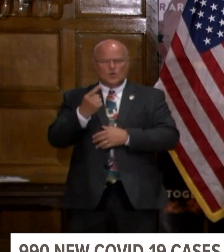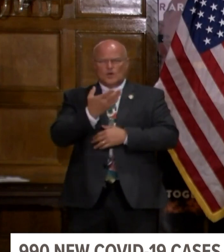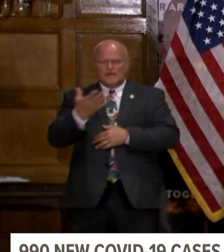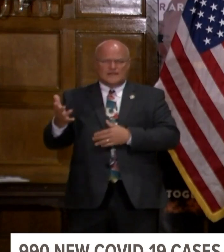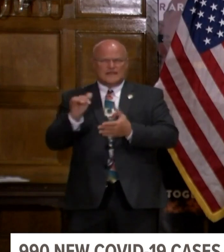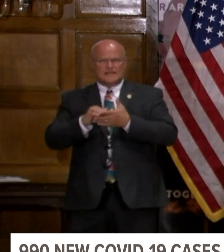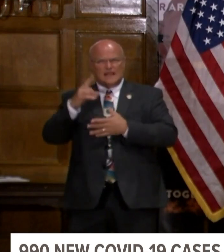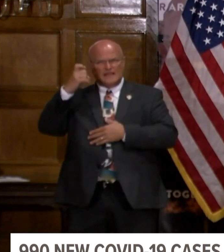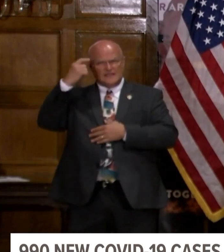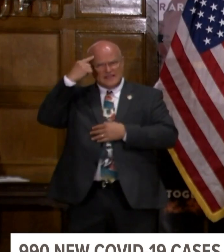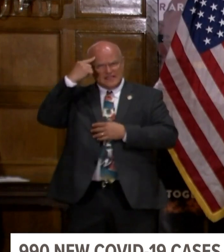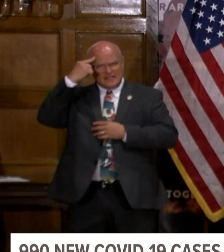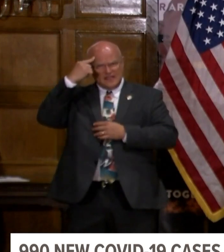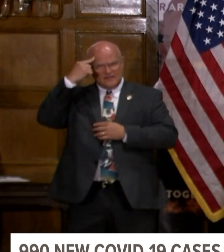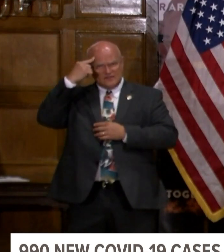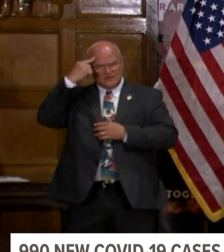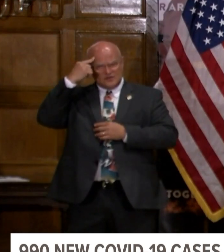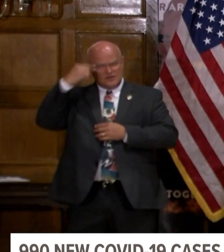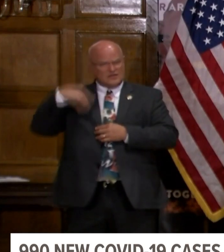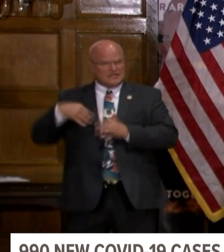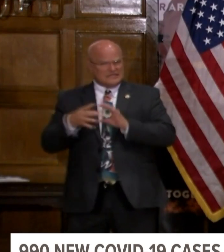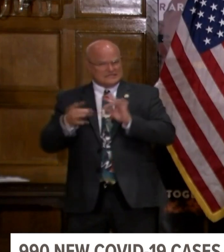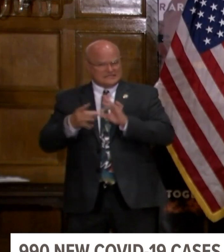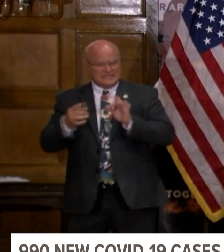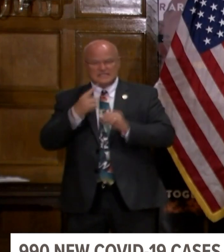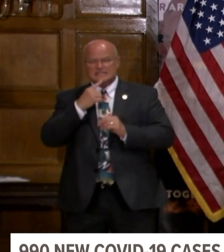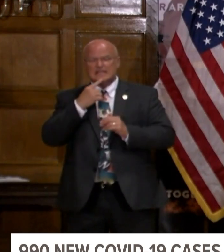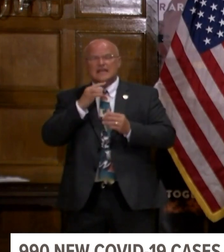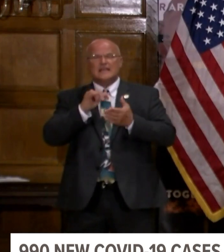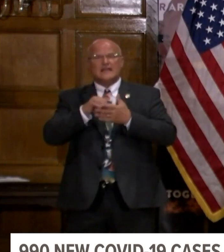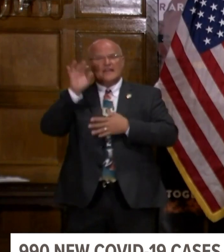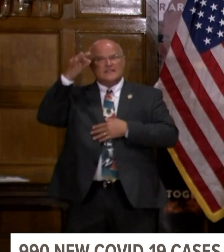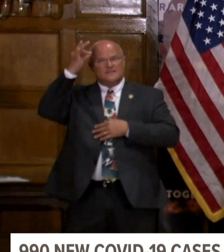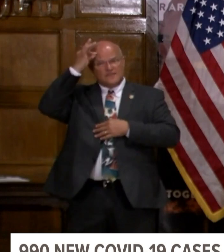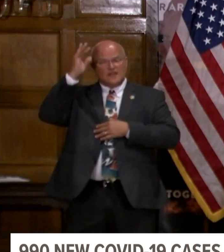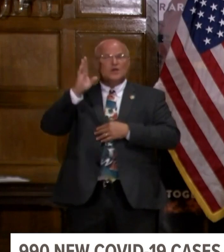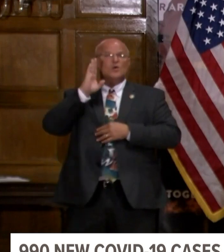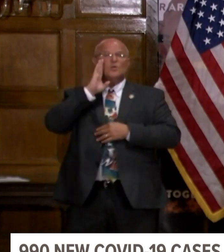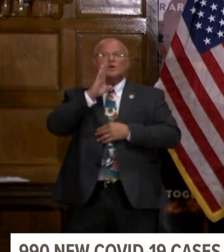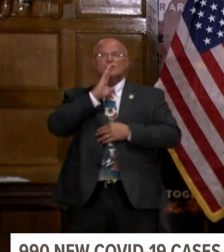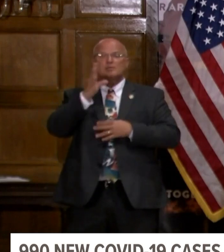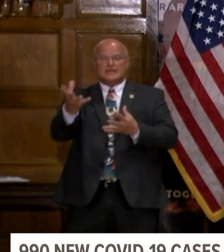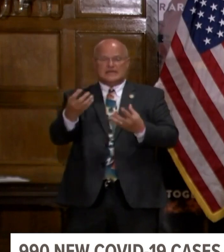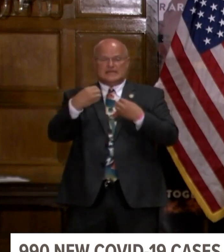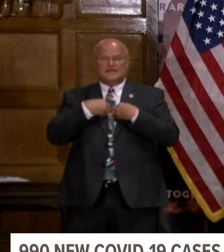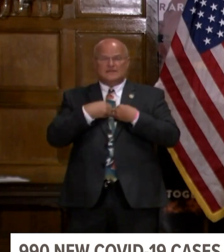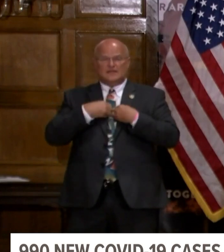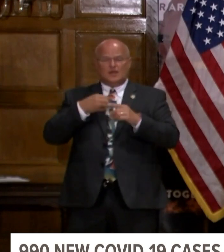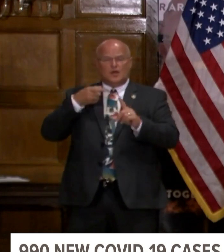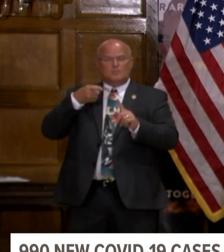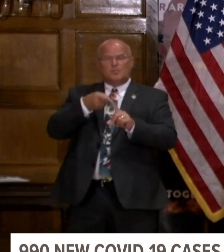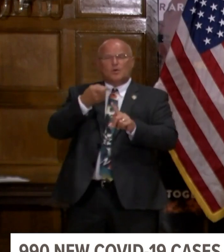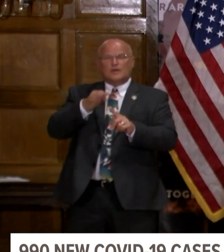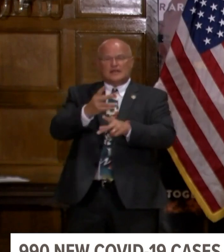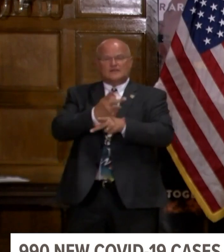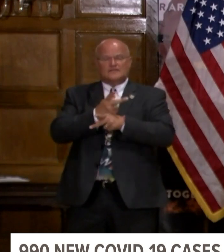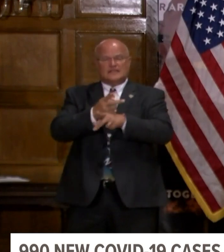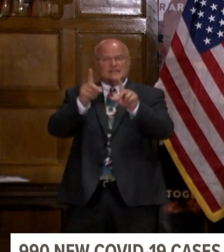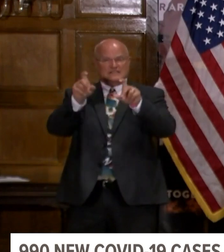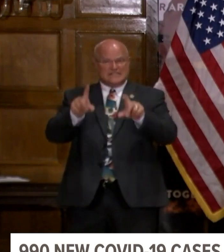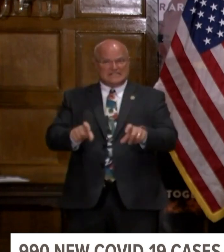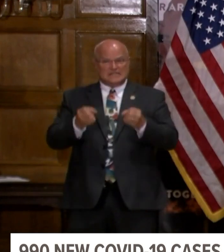thing that the governor has not mentioned is that the federal government will be providing point-of-care testing to